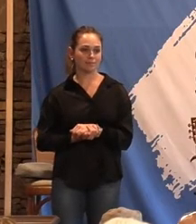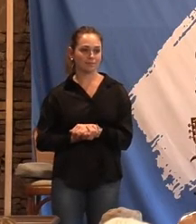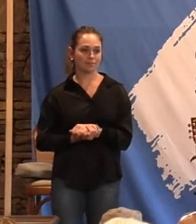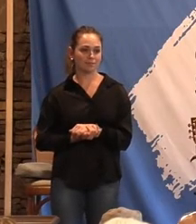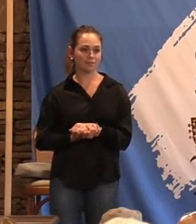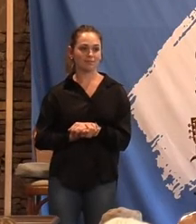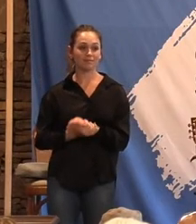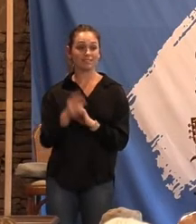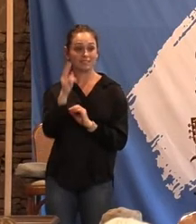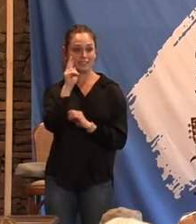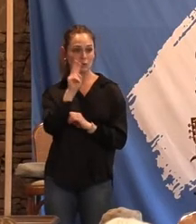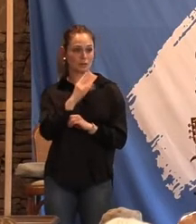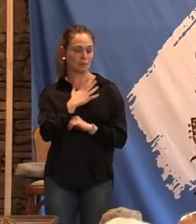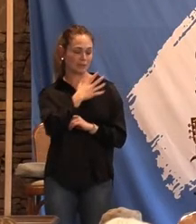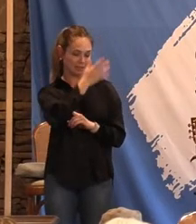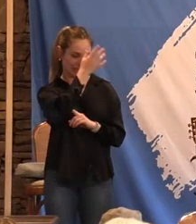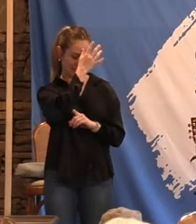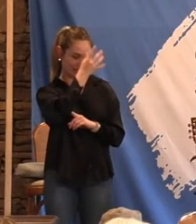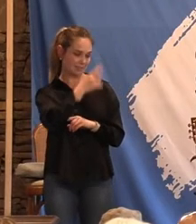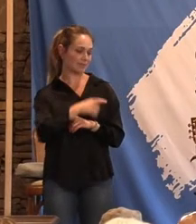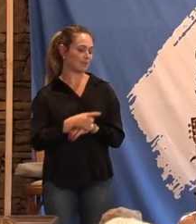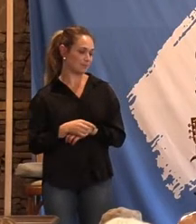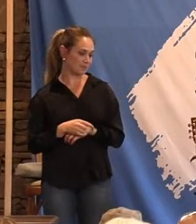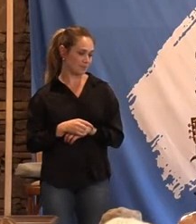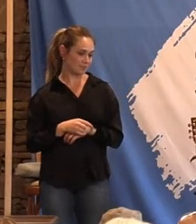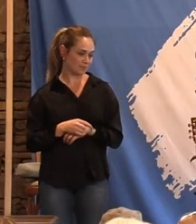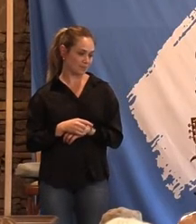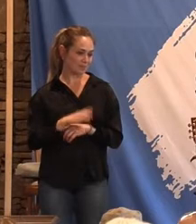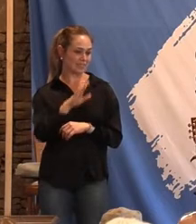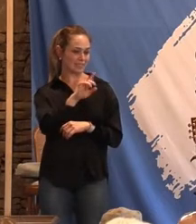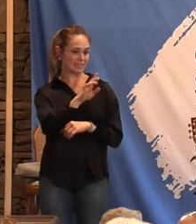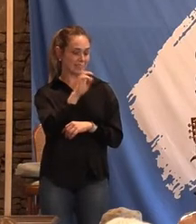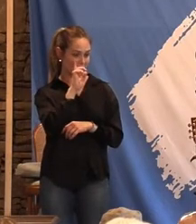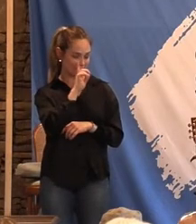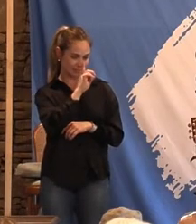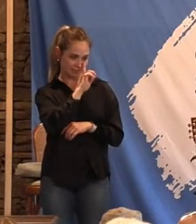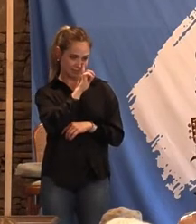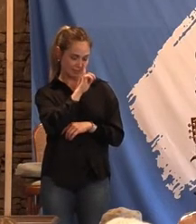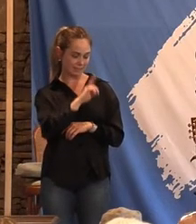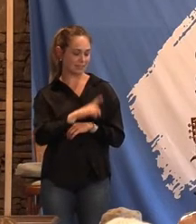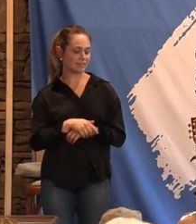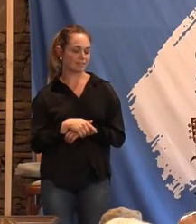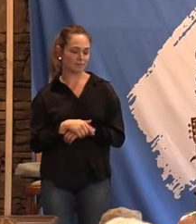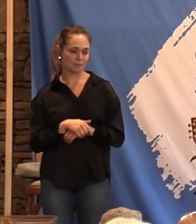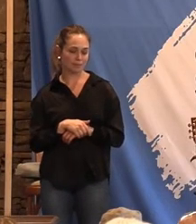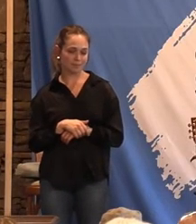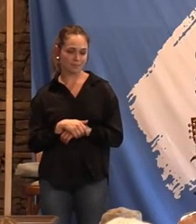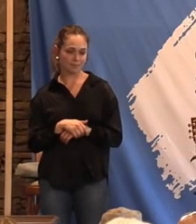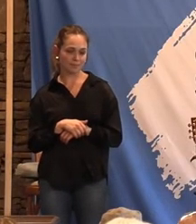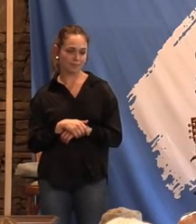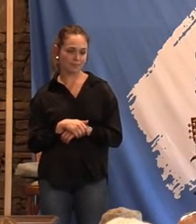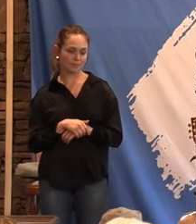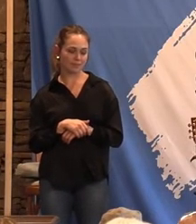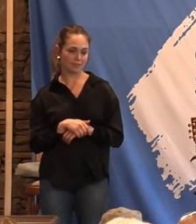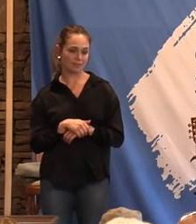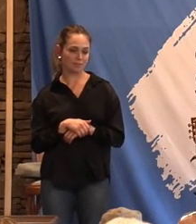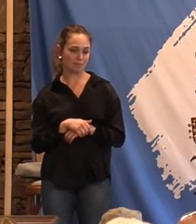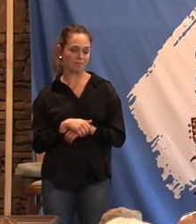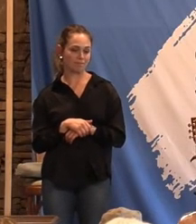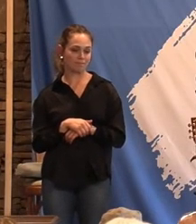I looked at my dad and I looked at his eyes, his crystal,